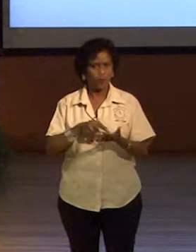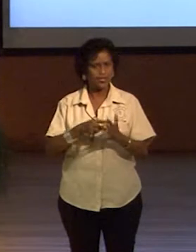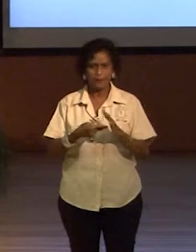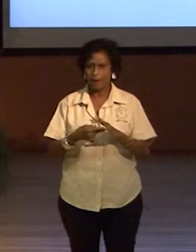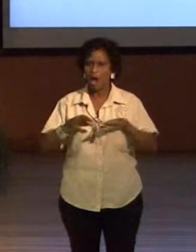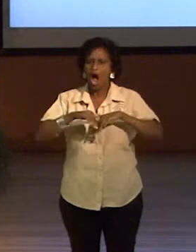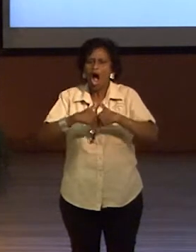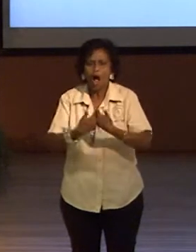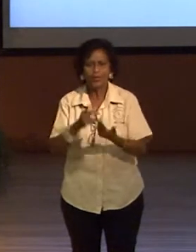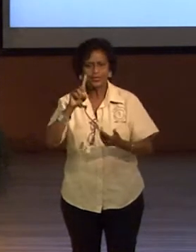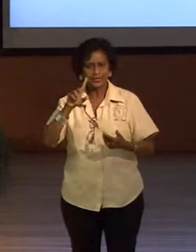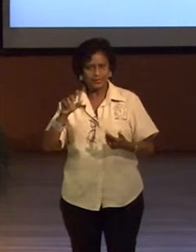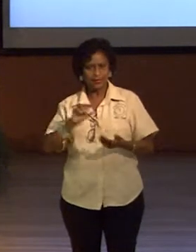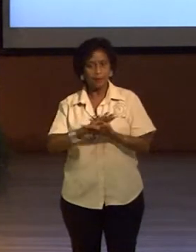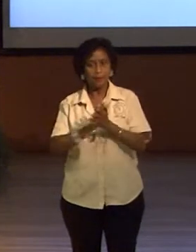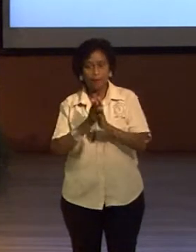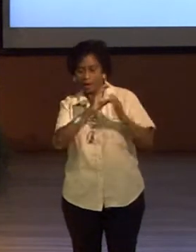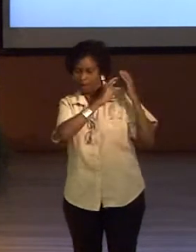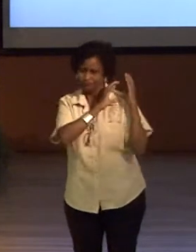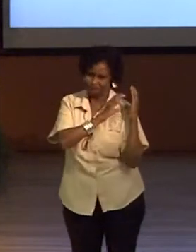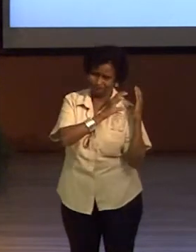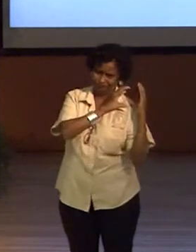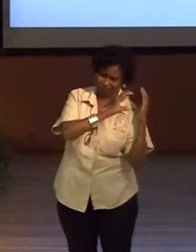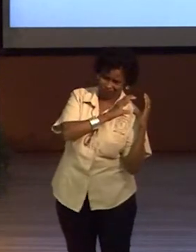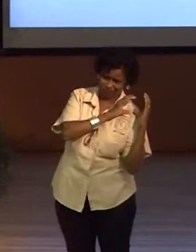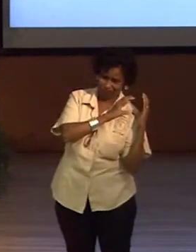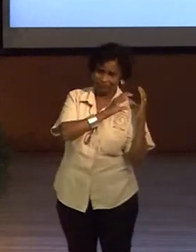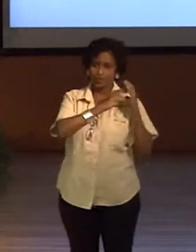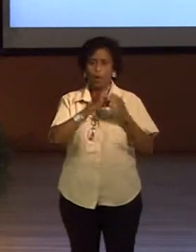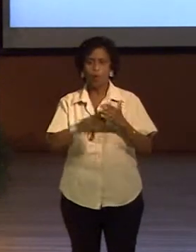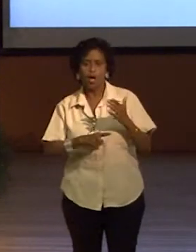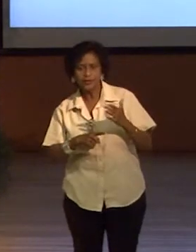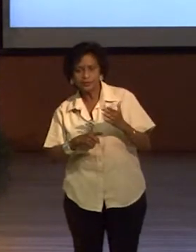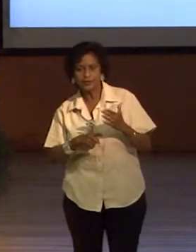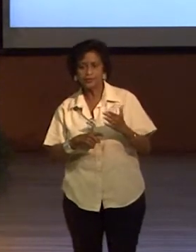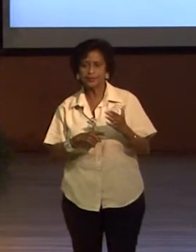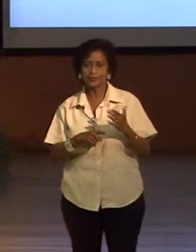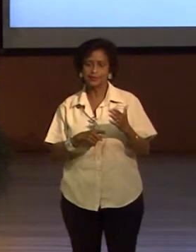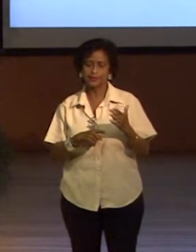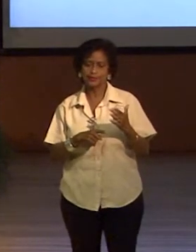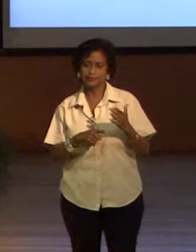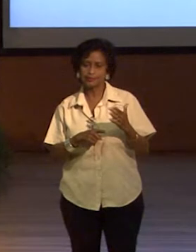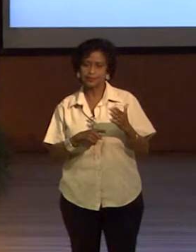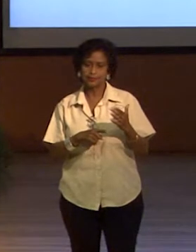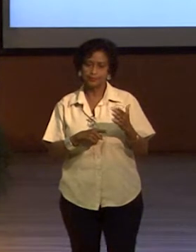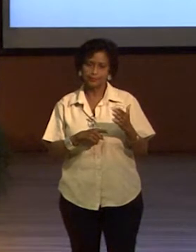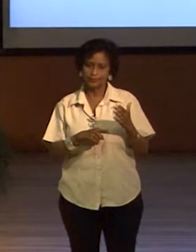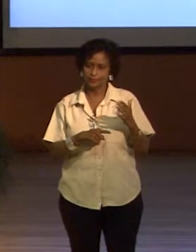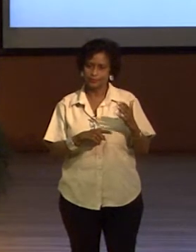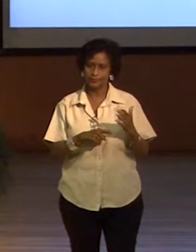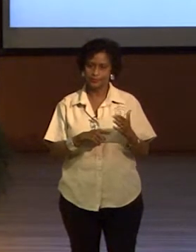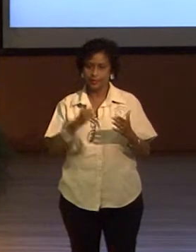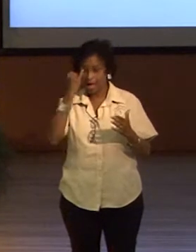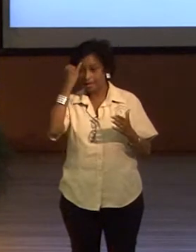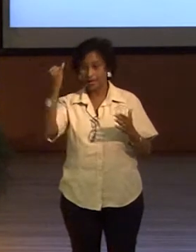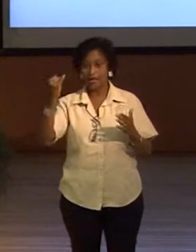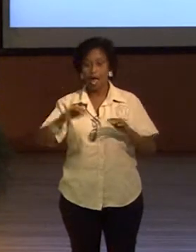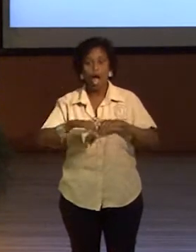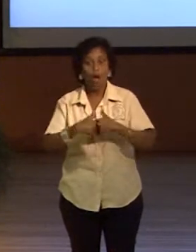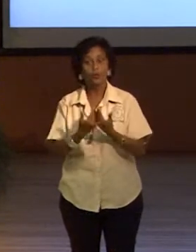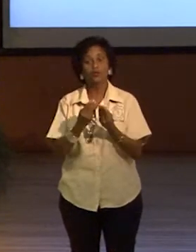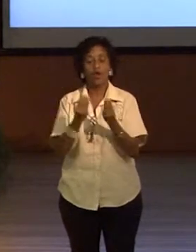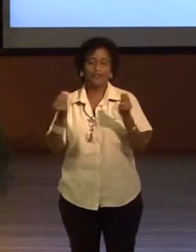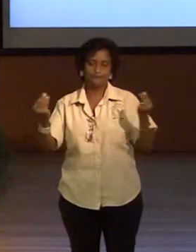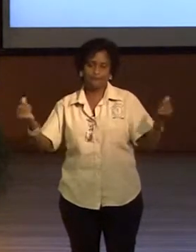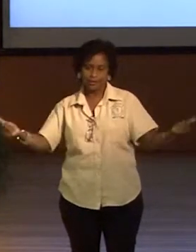and how or what kind of strategies we could perhaps think about in terms of lifting that burden